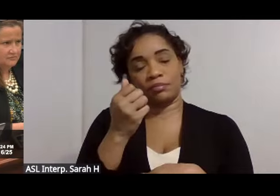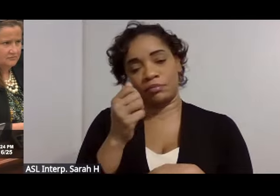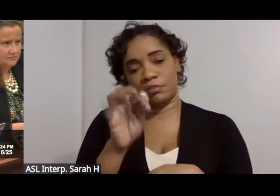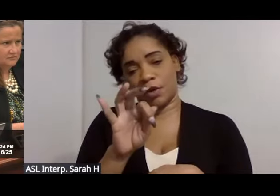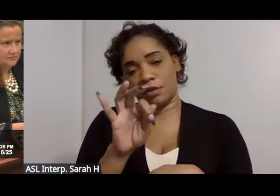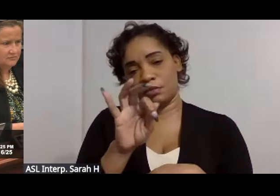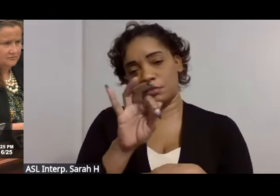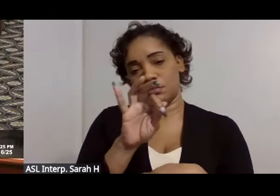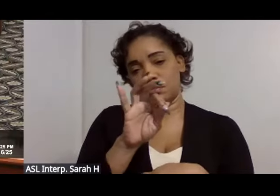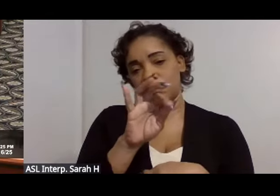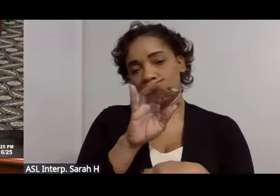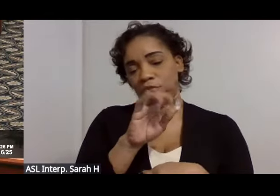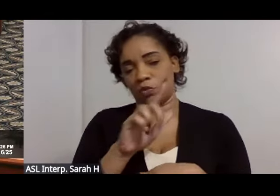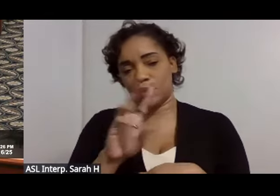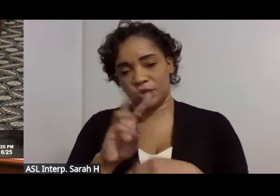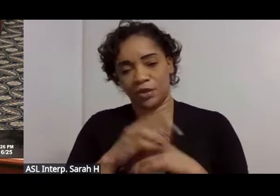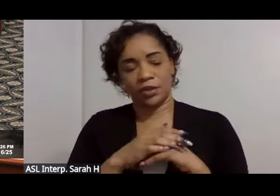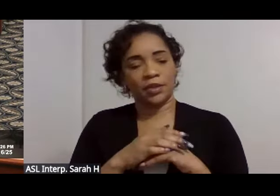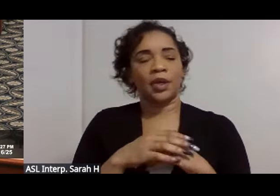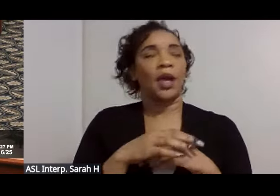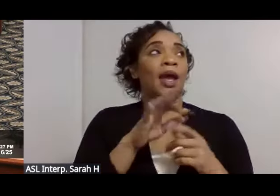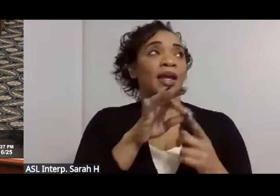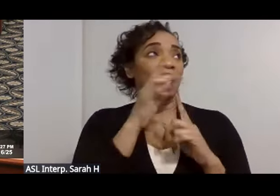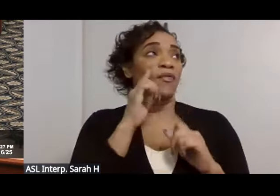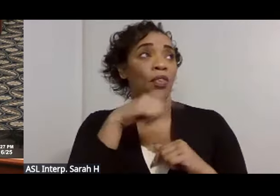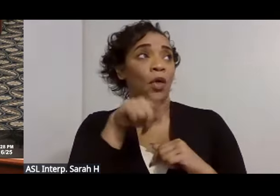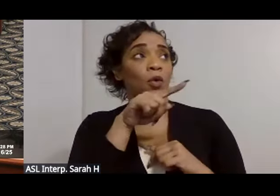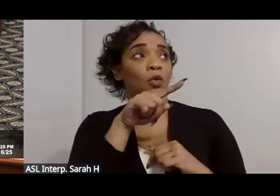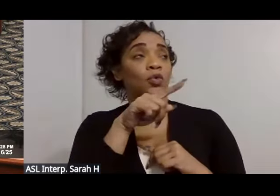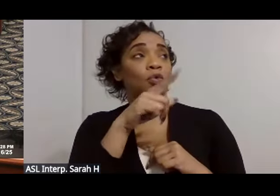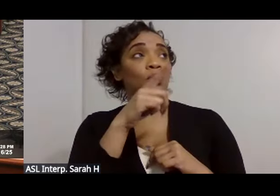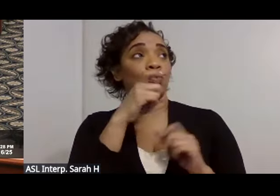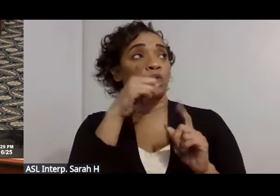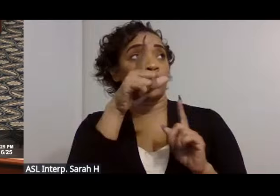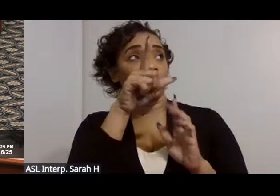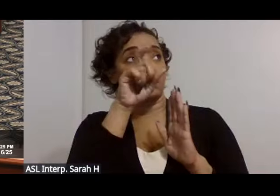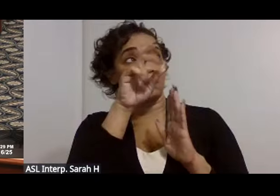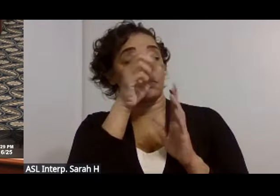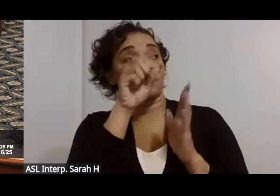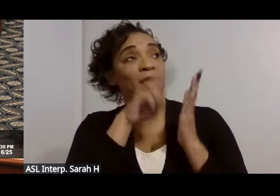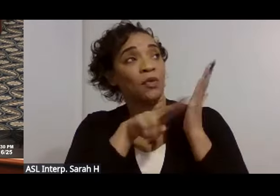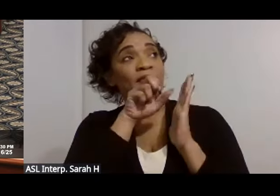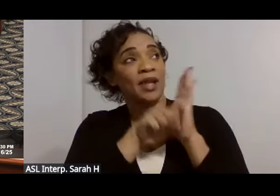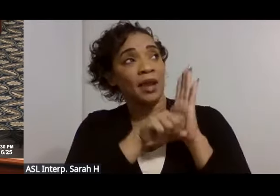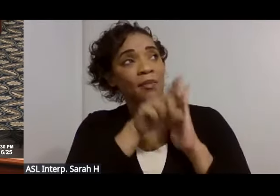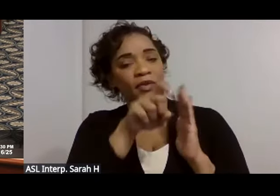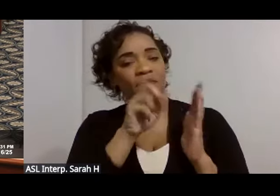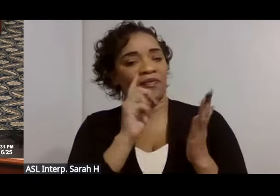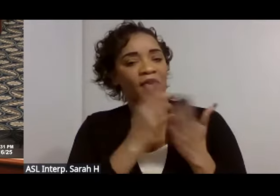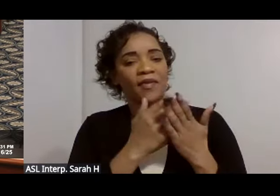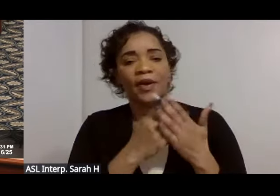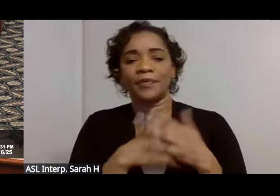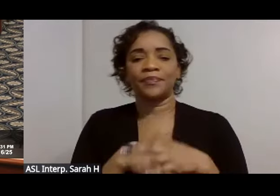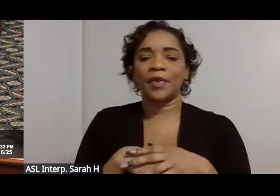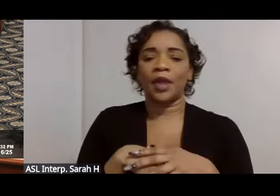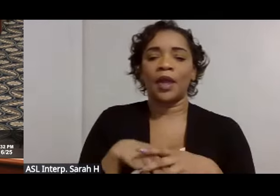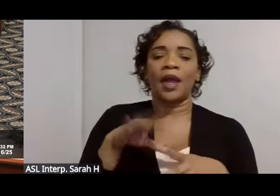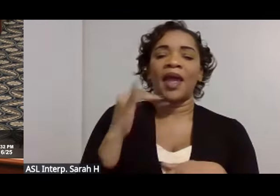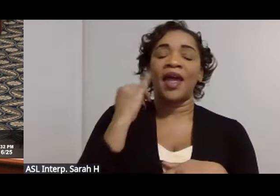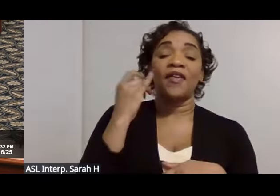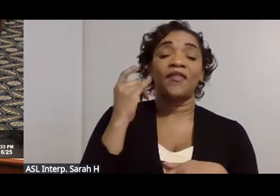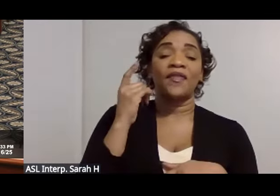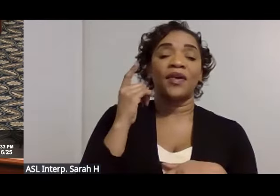people who are already registered to vote. And then when they're verifying, they're verifying whether or not you are a U.S. citizen using documents that